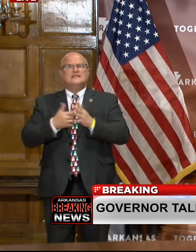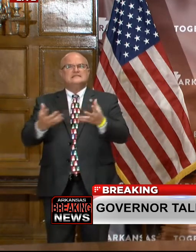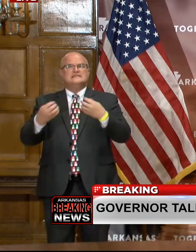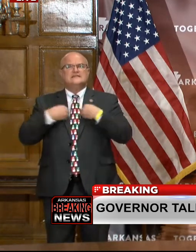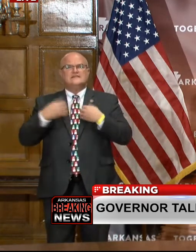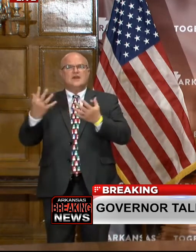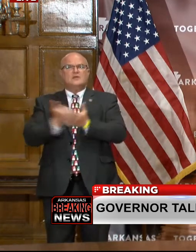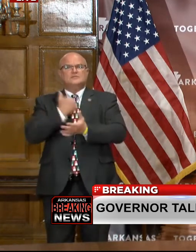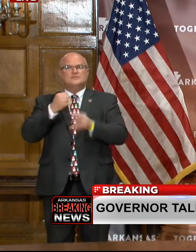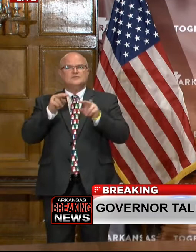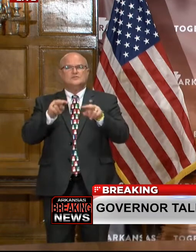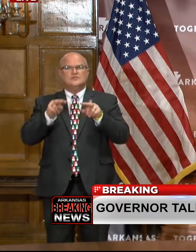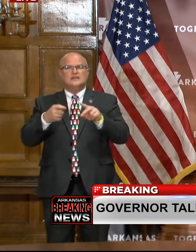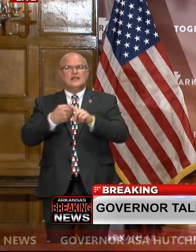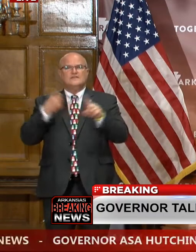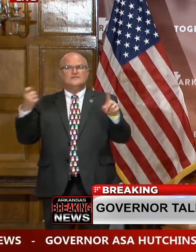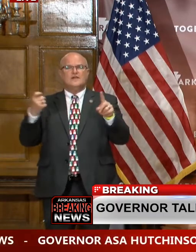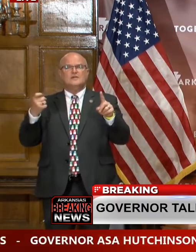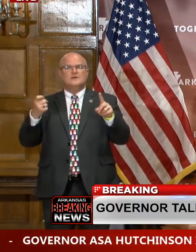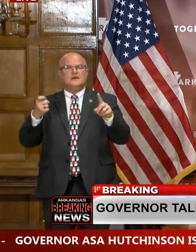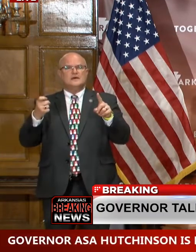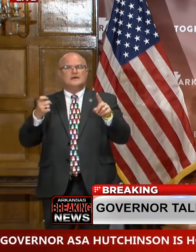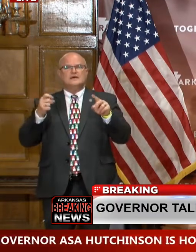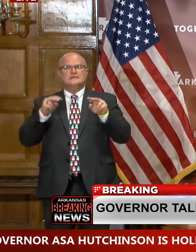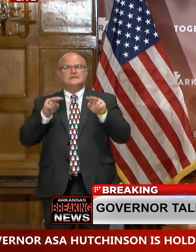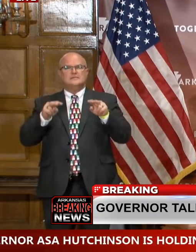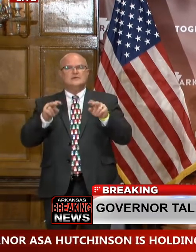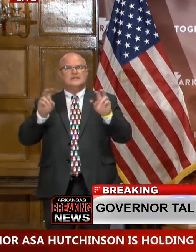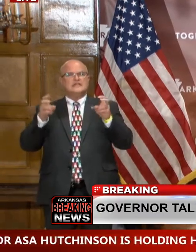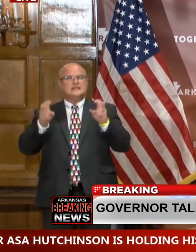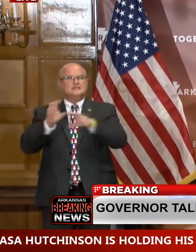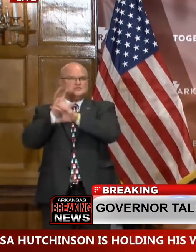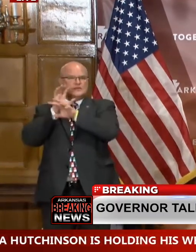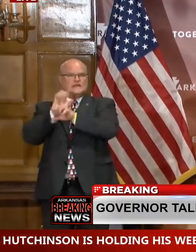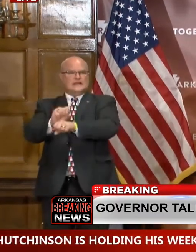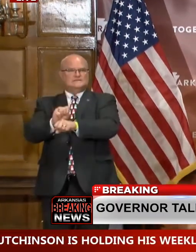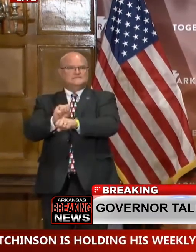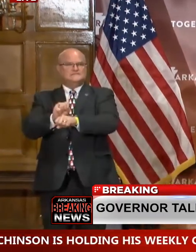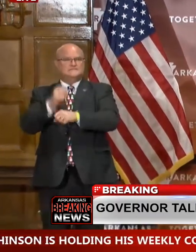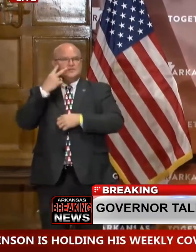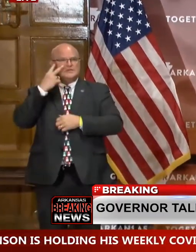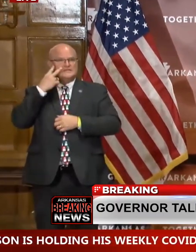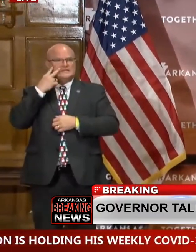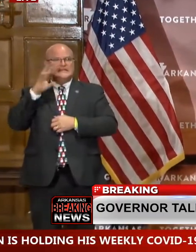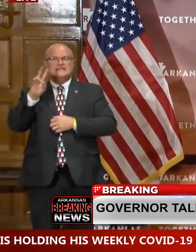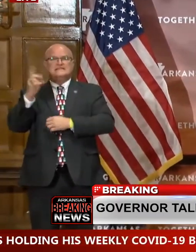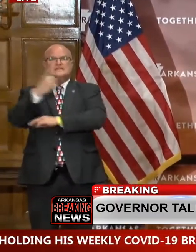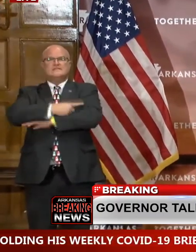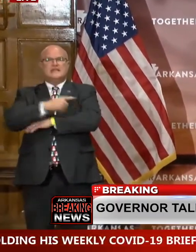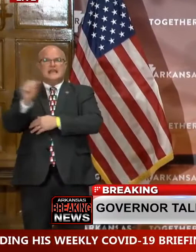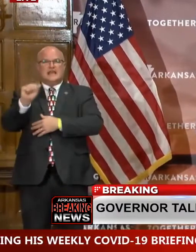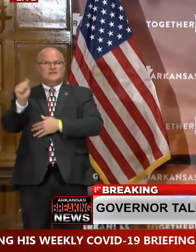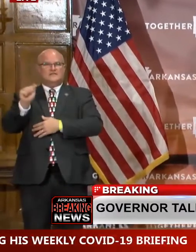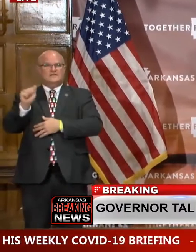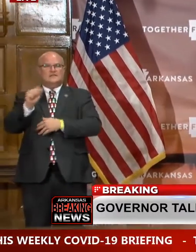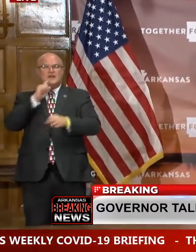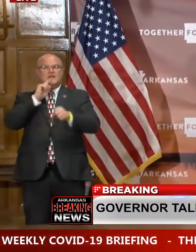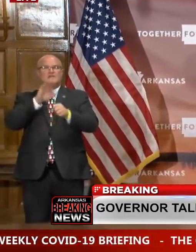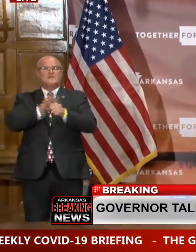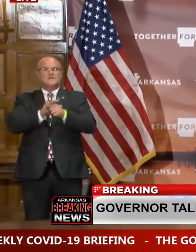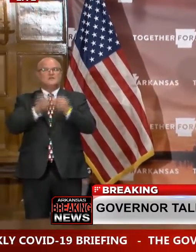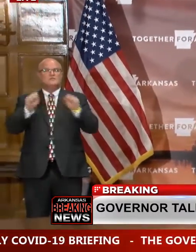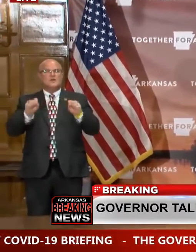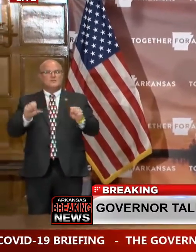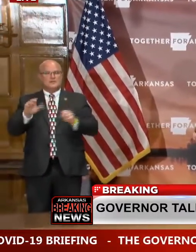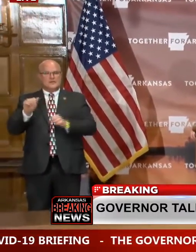the opportunity to look at it from a graph standpoint. In trend line, you can see the 7-day rolling average of confirmed and